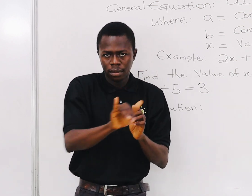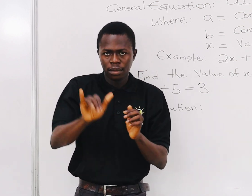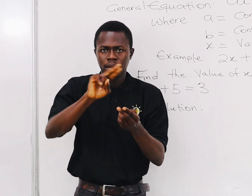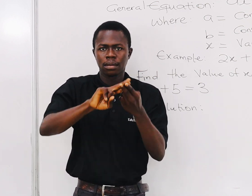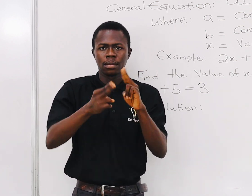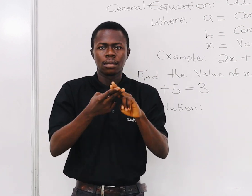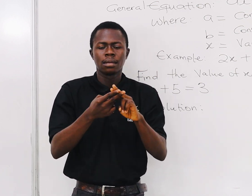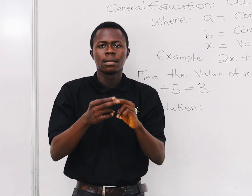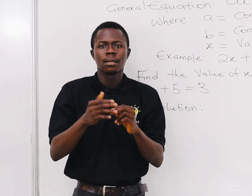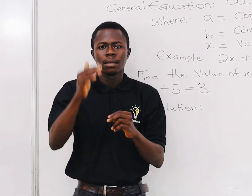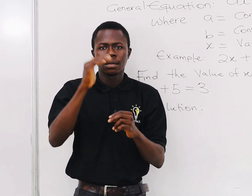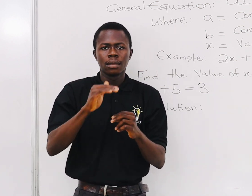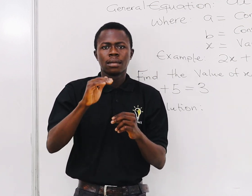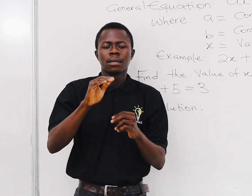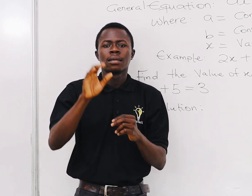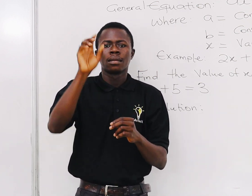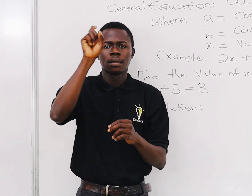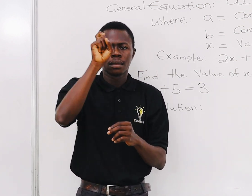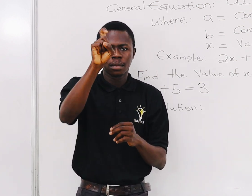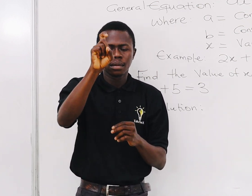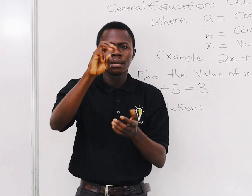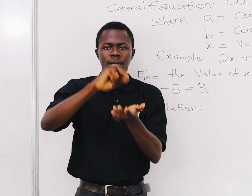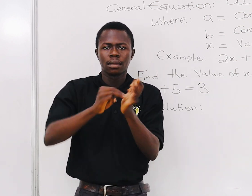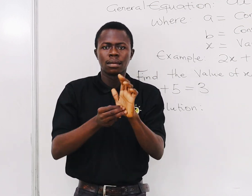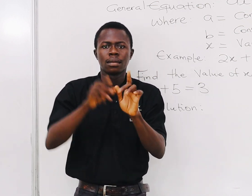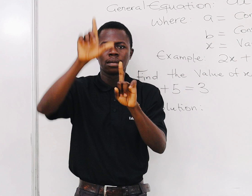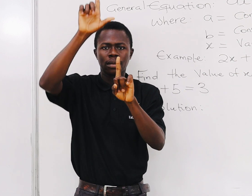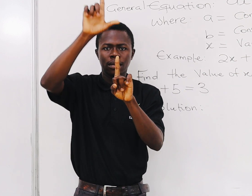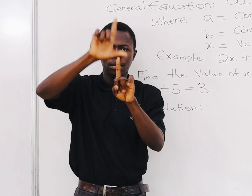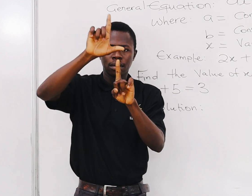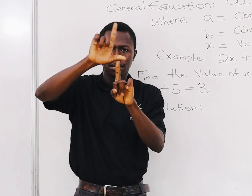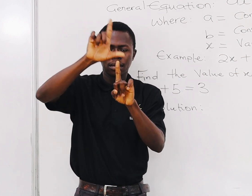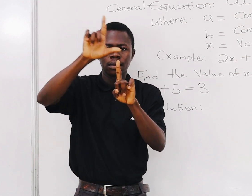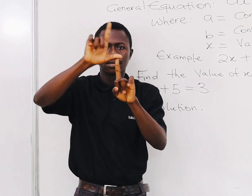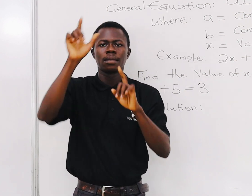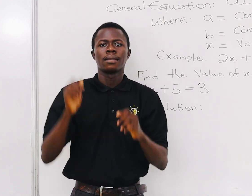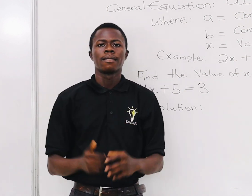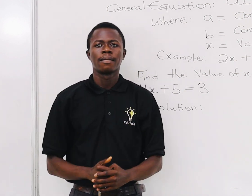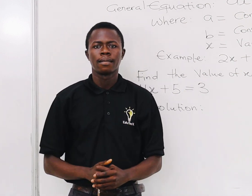a constant. Then x is a variable.